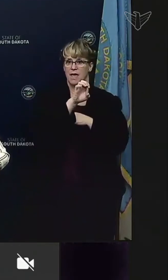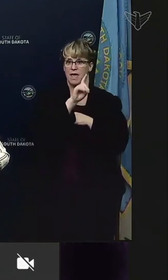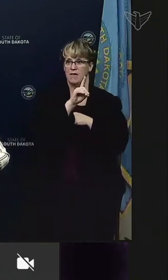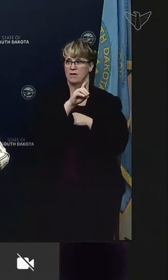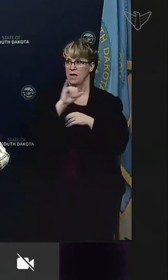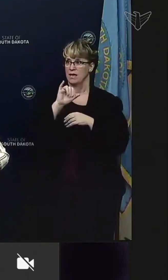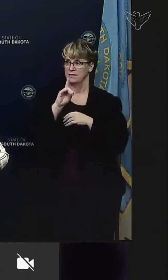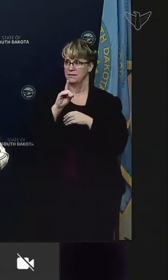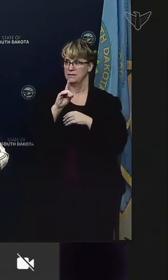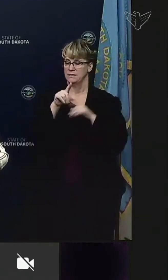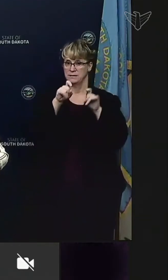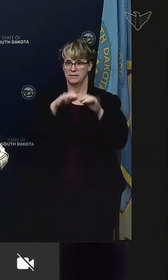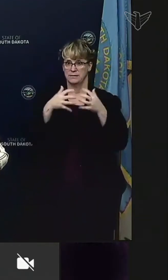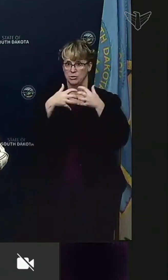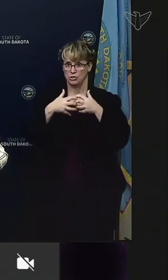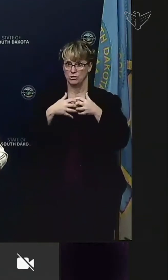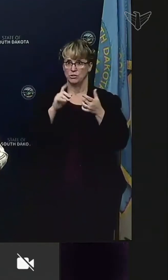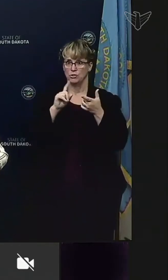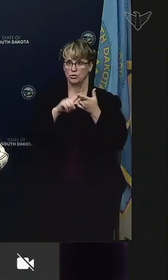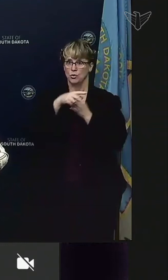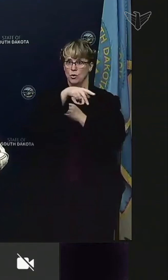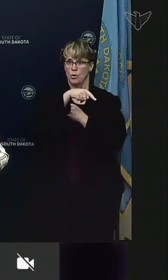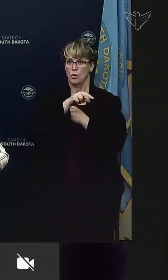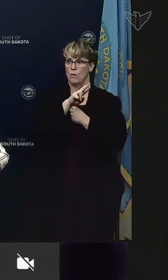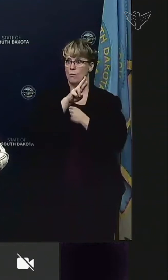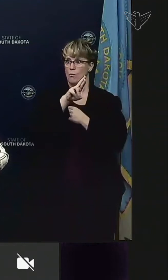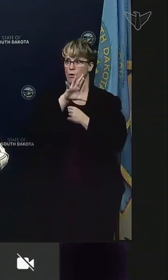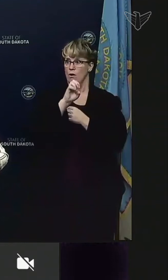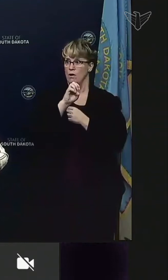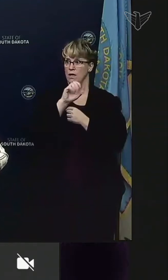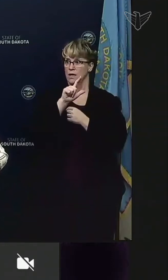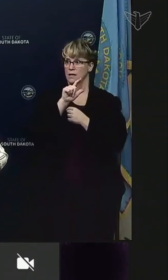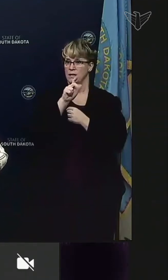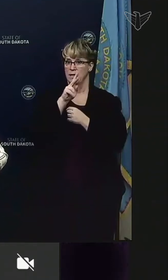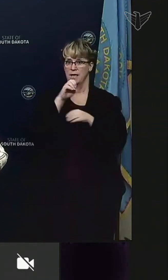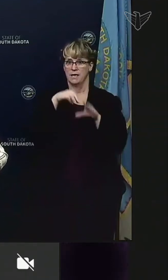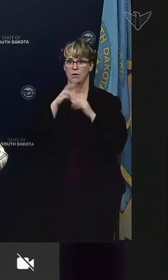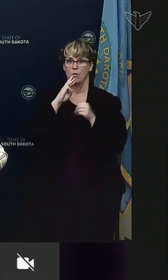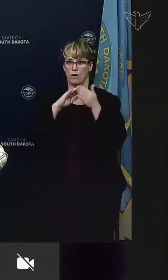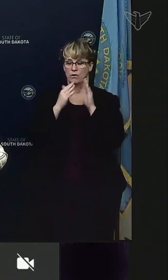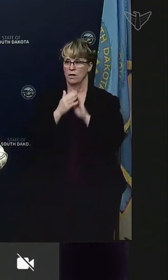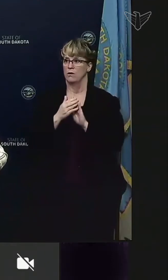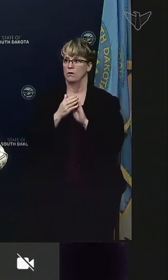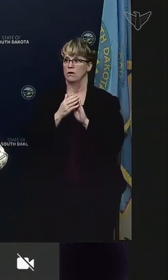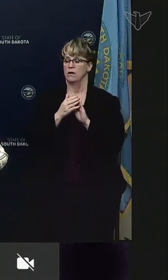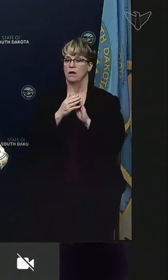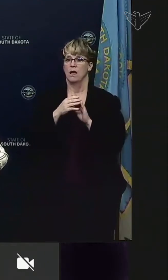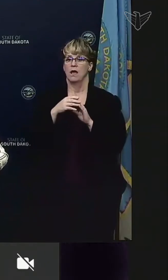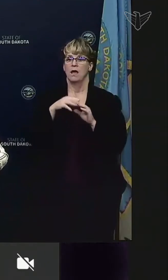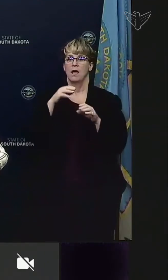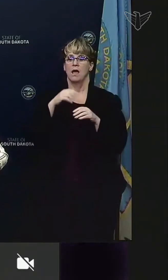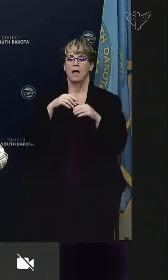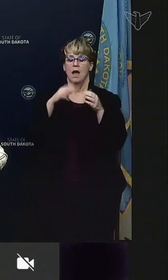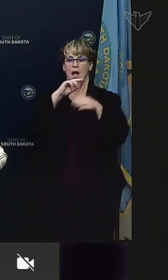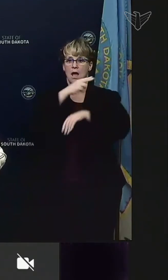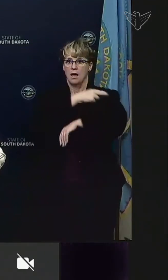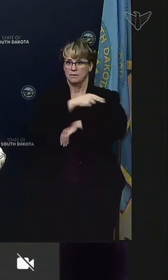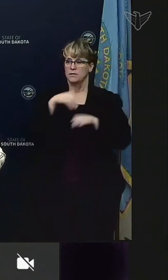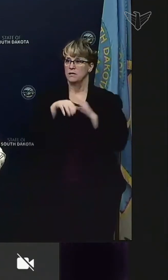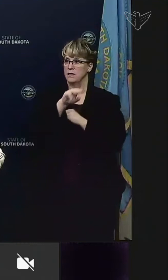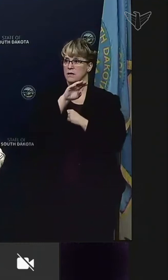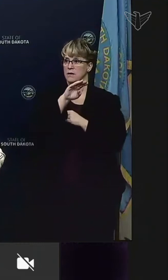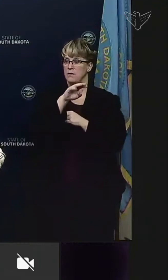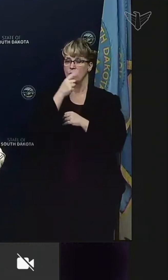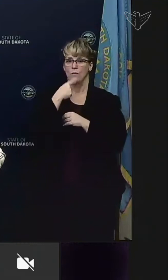testing machines to Prairie Lakes Hospital in Watertown, Community Memorial Hospital in Redfield,